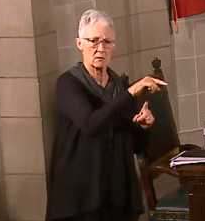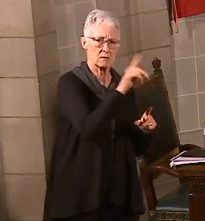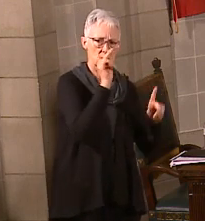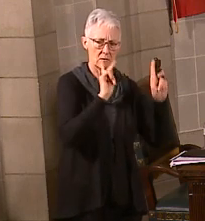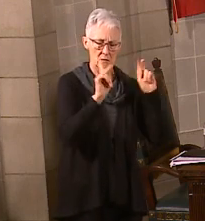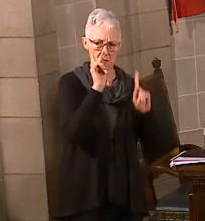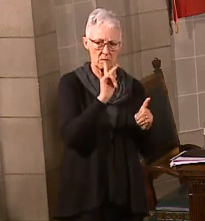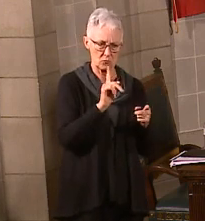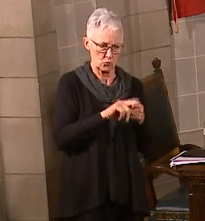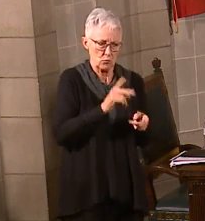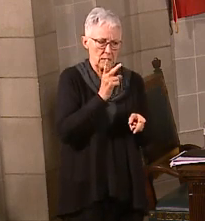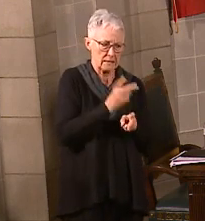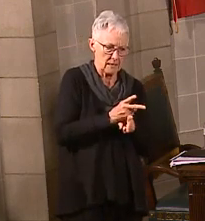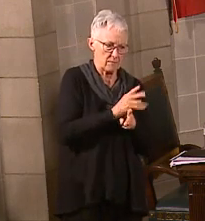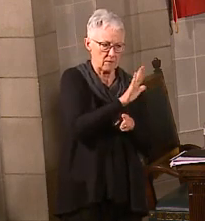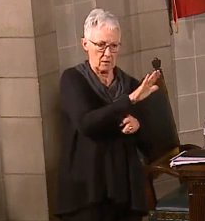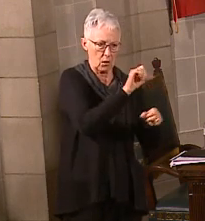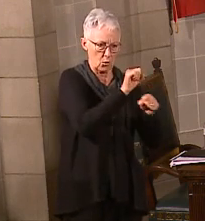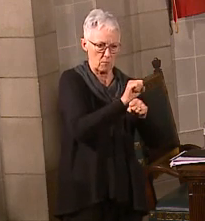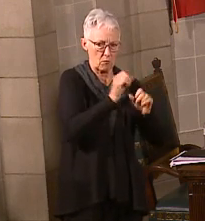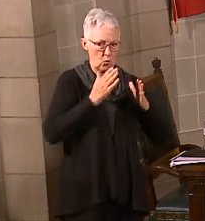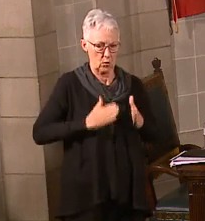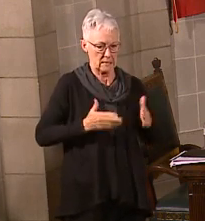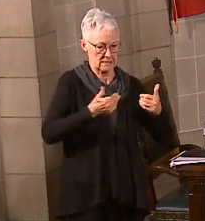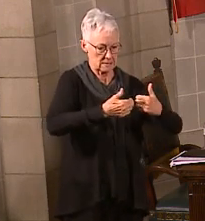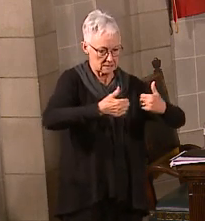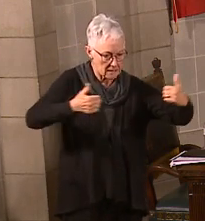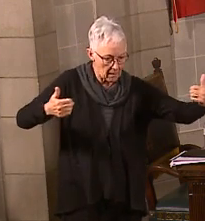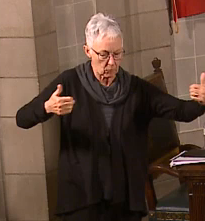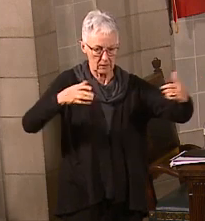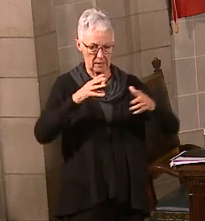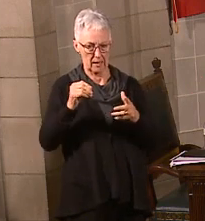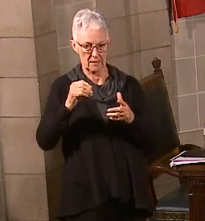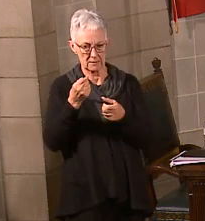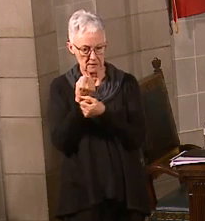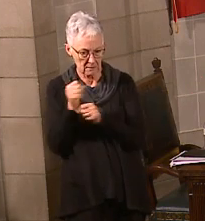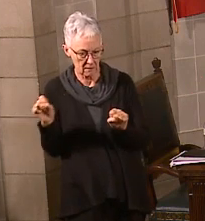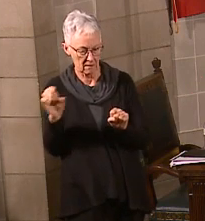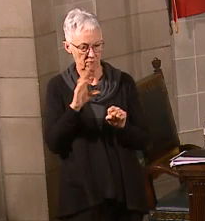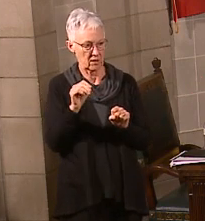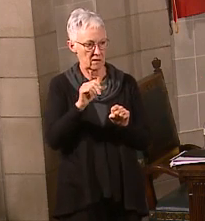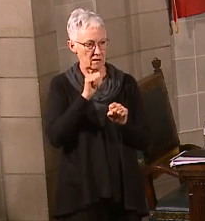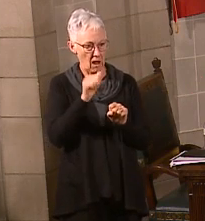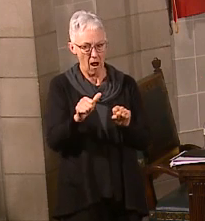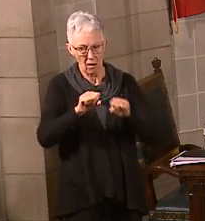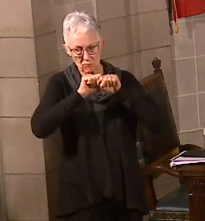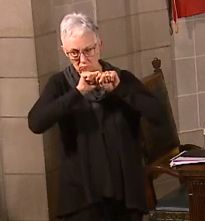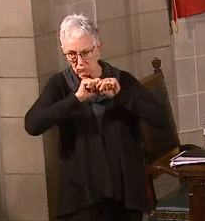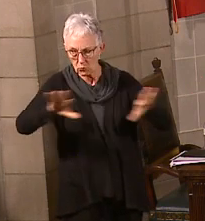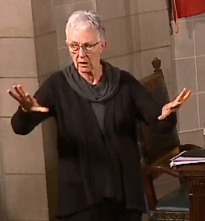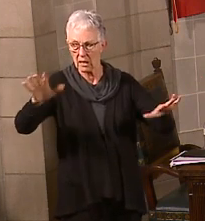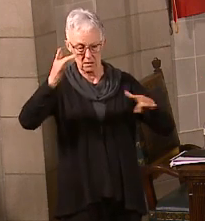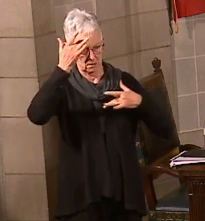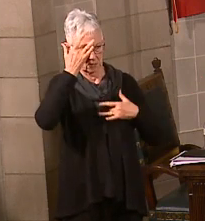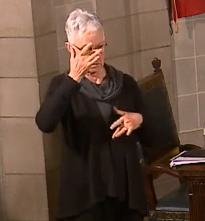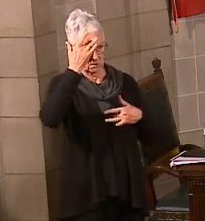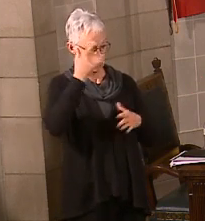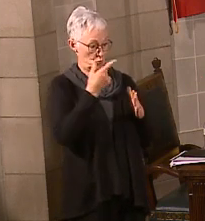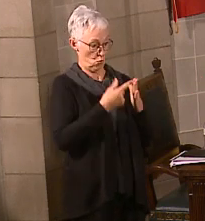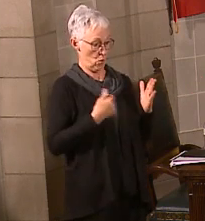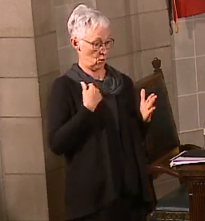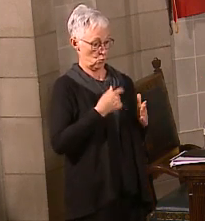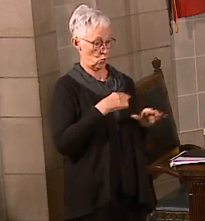need to be able to do that social distancing and slow the spread in Grand Island. And as again, the things we are doing are working. We